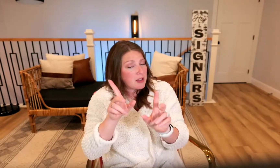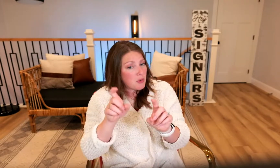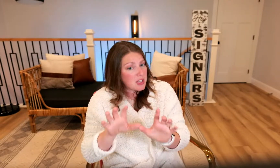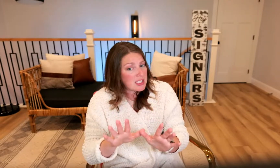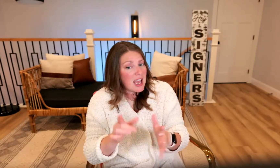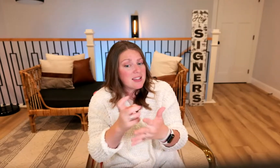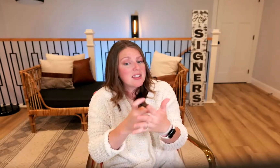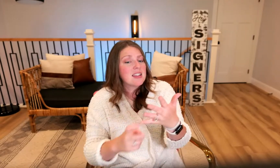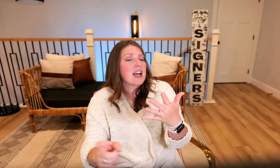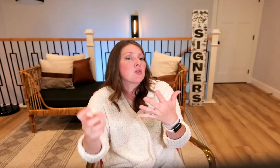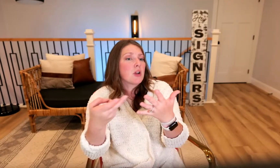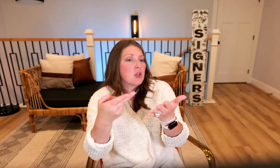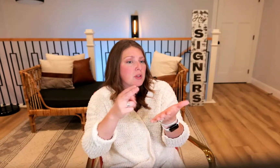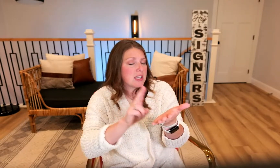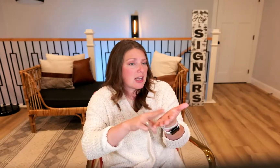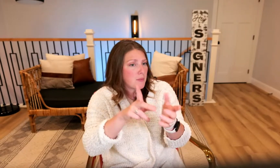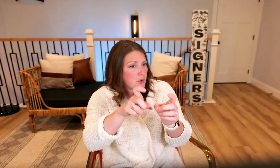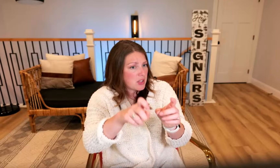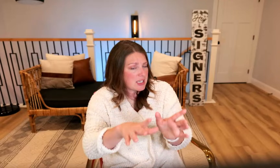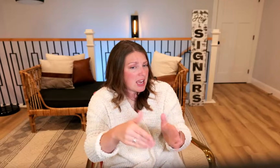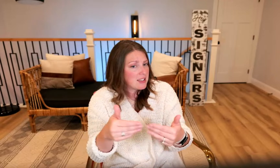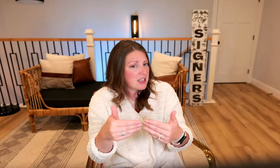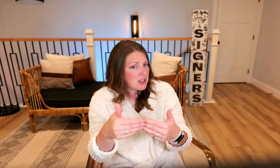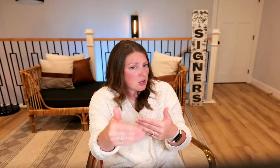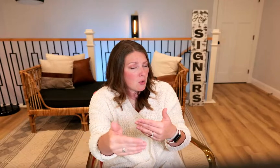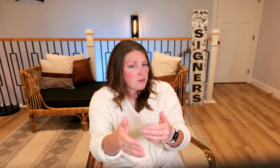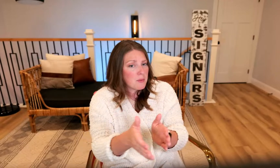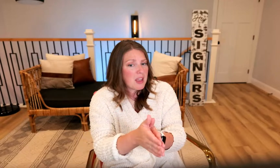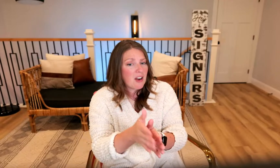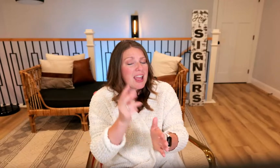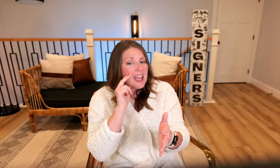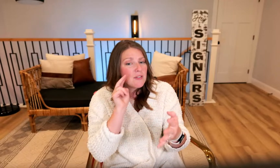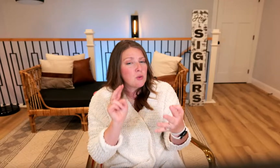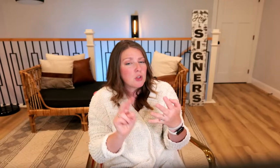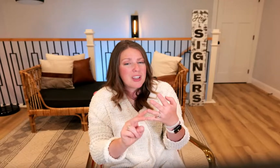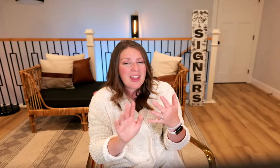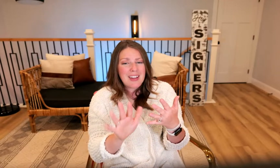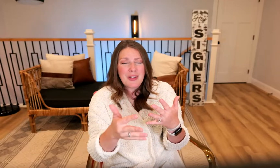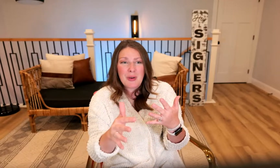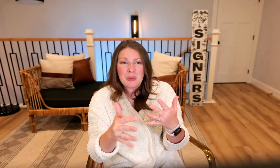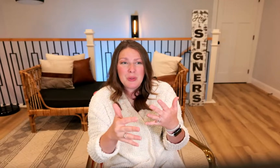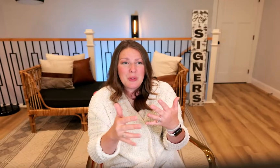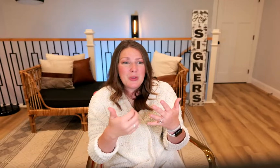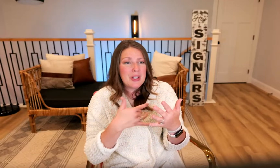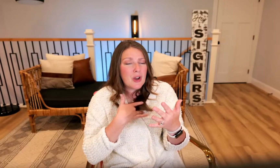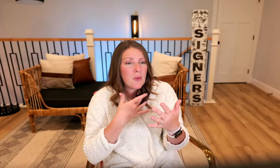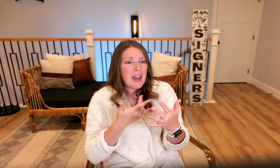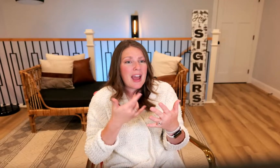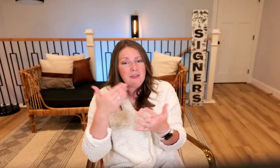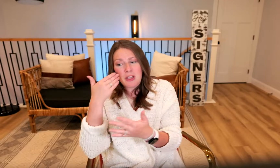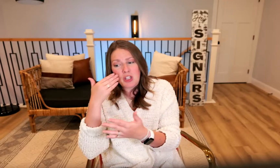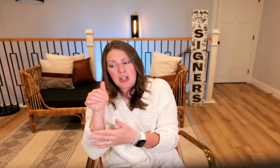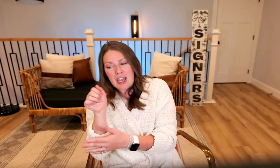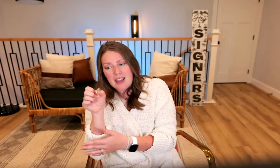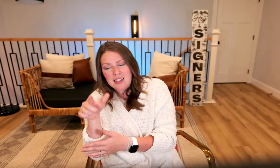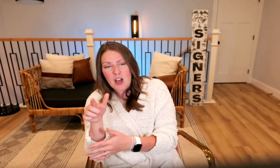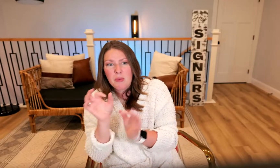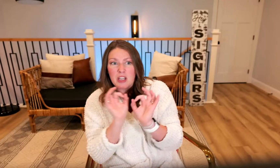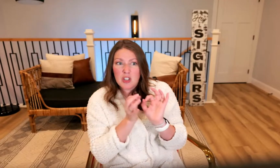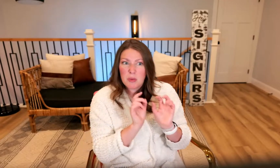for the test, that's where you would sign up for the test and then go on from there. If you look at that and you go, ooh, you know what, I've been learning ASL, but interpreting